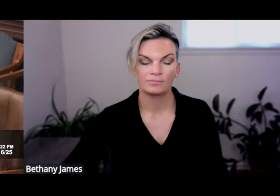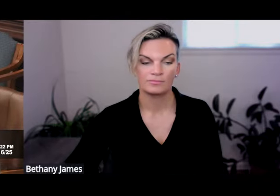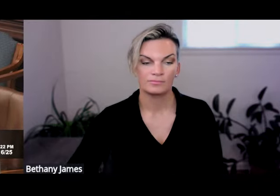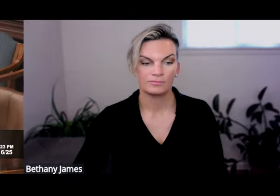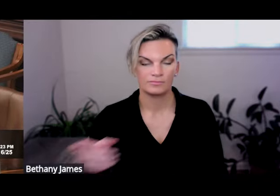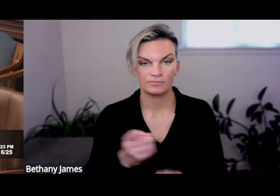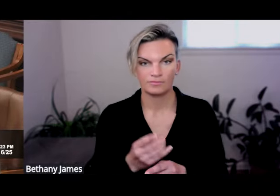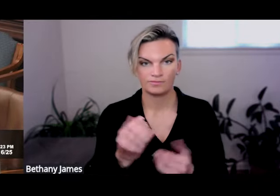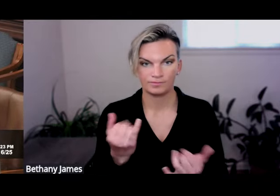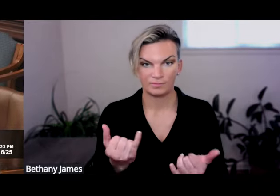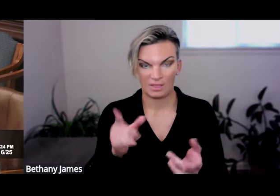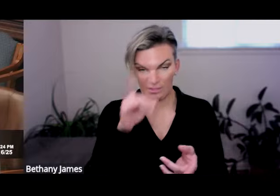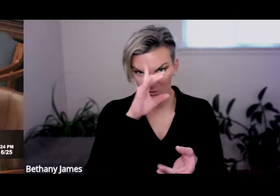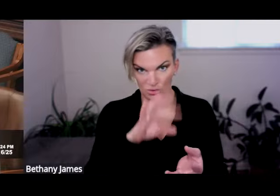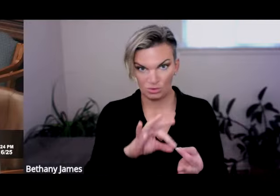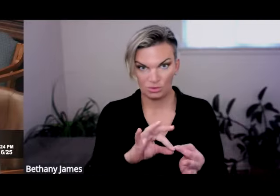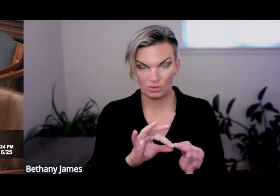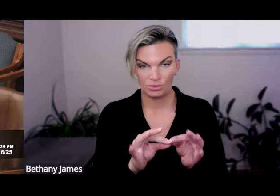this